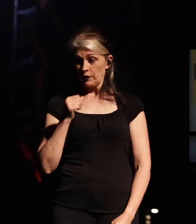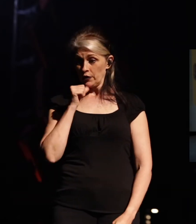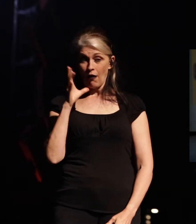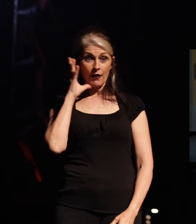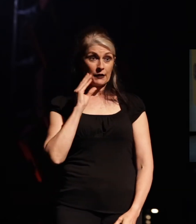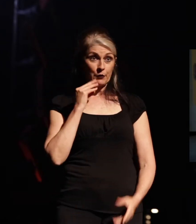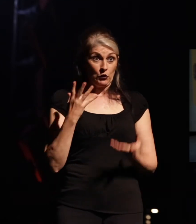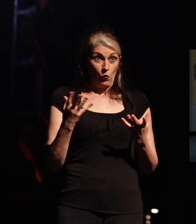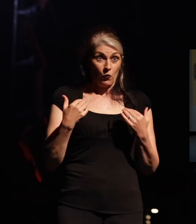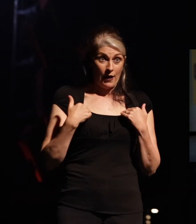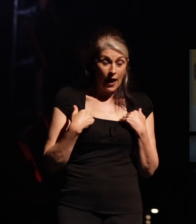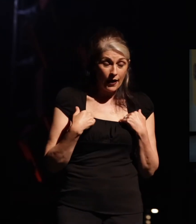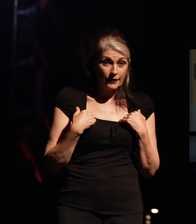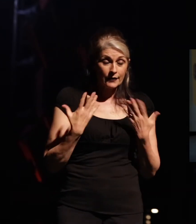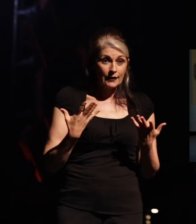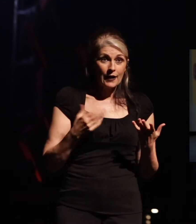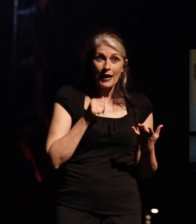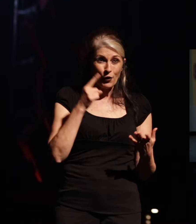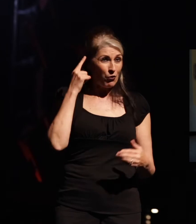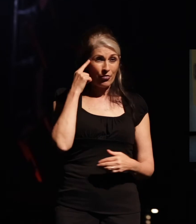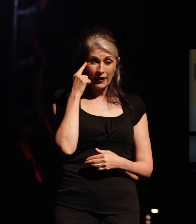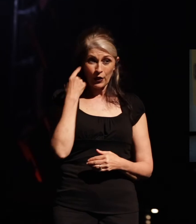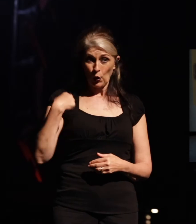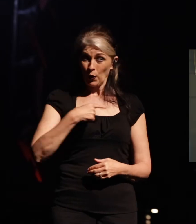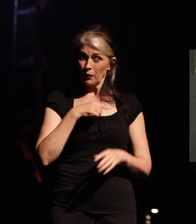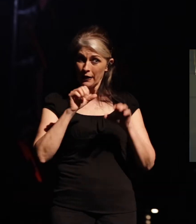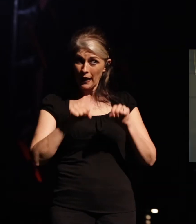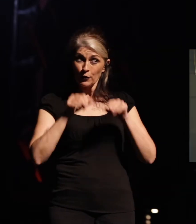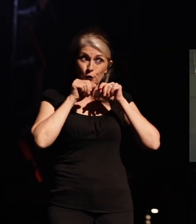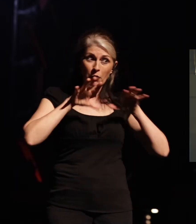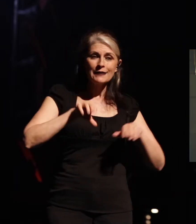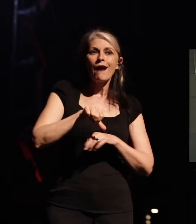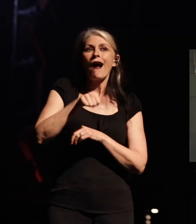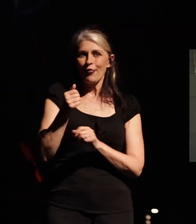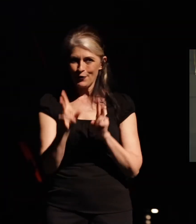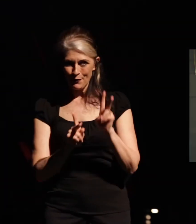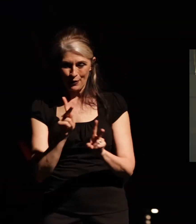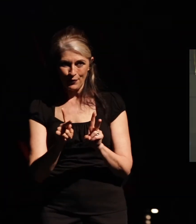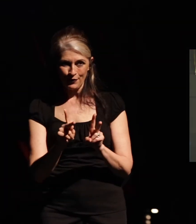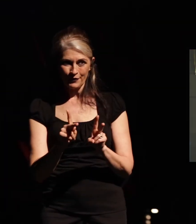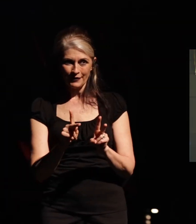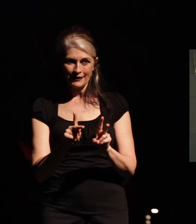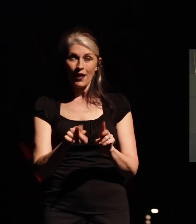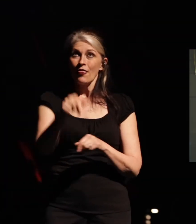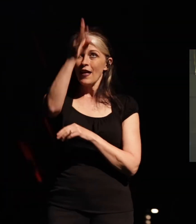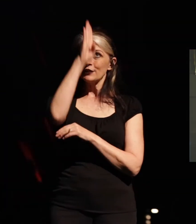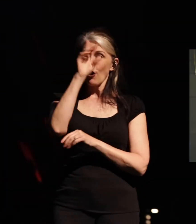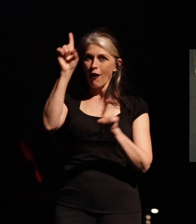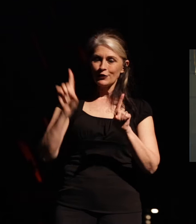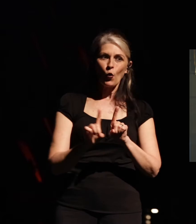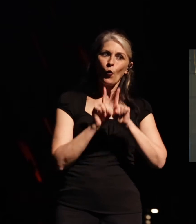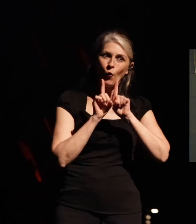through, I don't think we would have been able to bless other people. And that's definitely God with us, because that's not